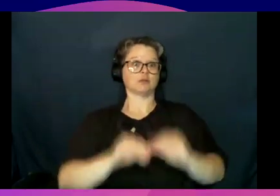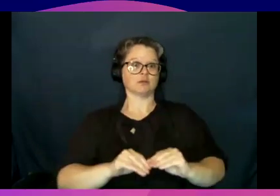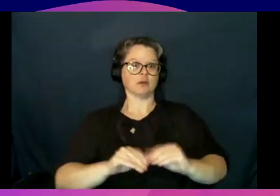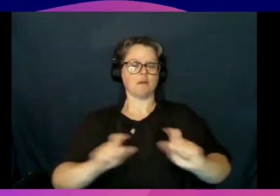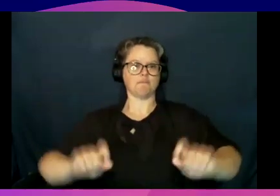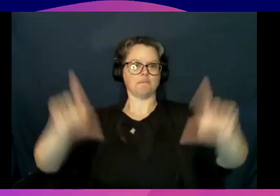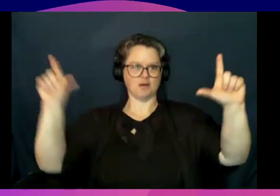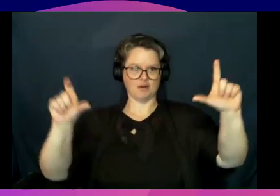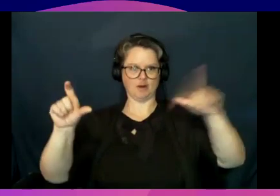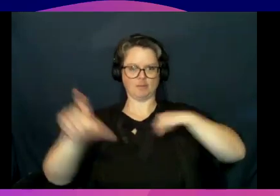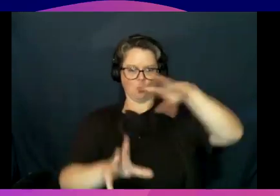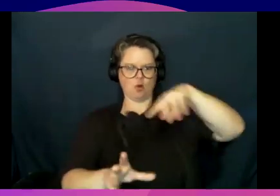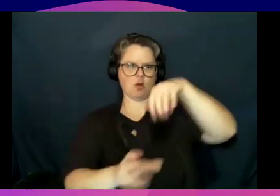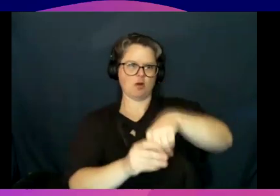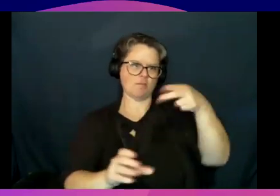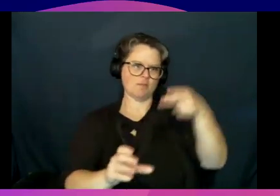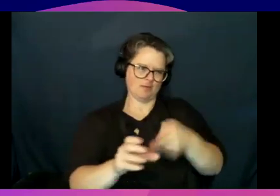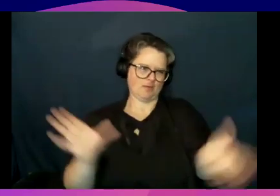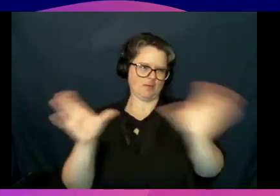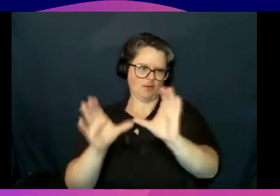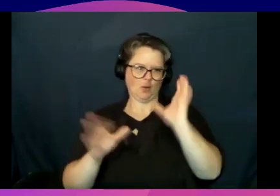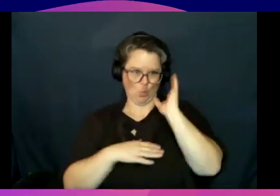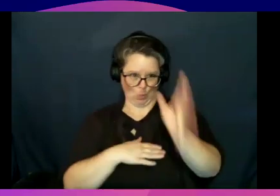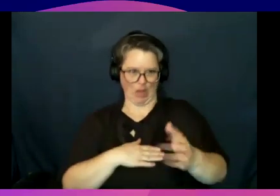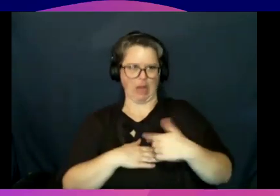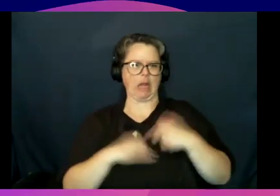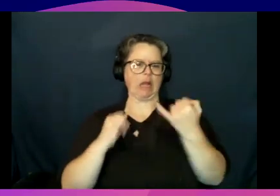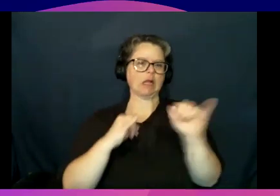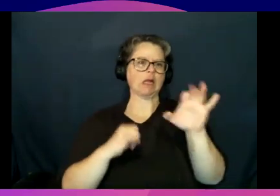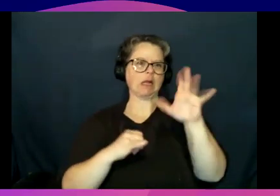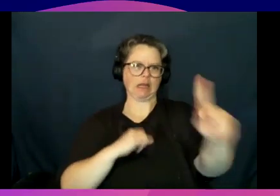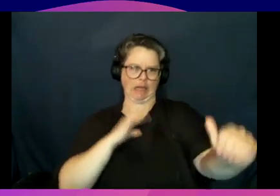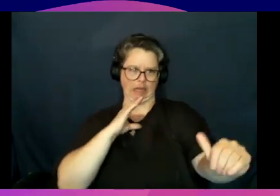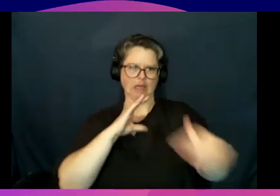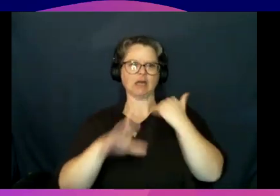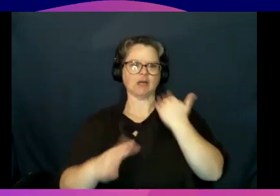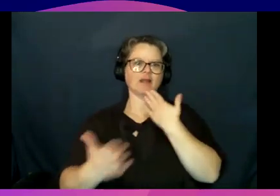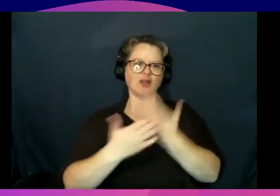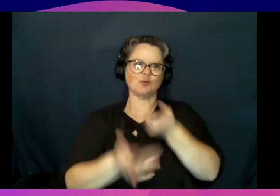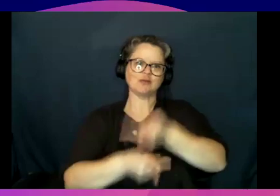Thank you very much for being here today, and we look forward to seeing you all at the next webinar. Take care.